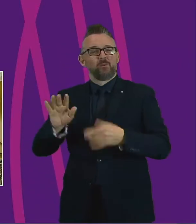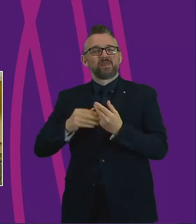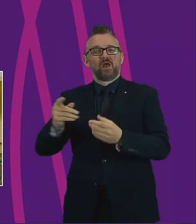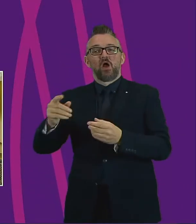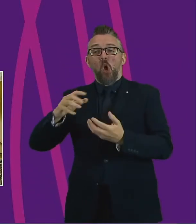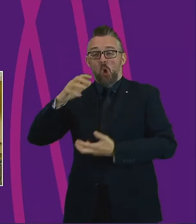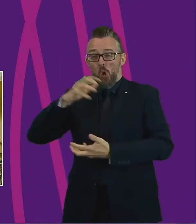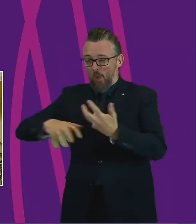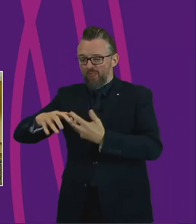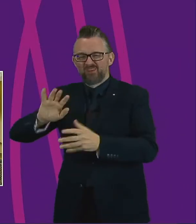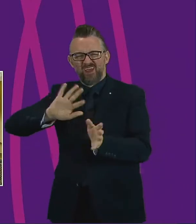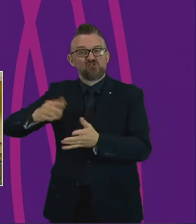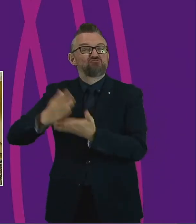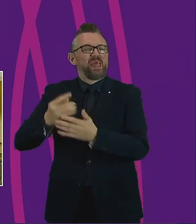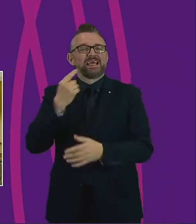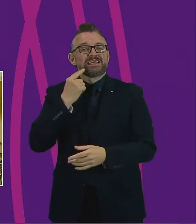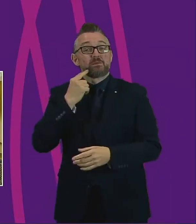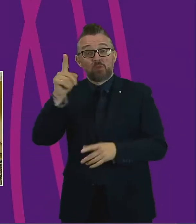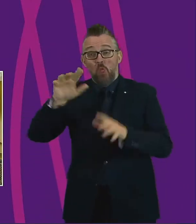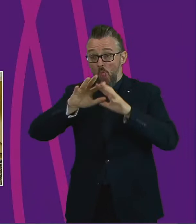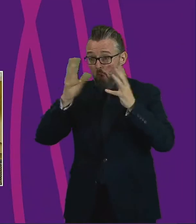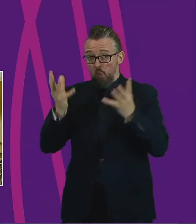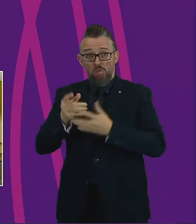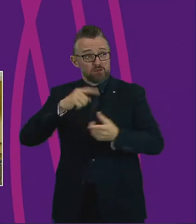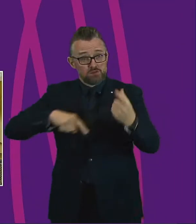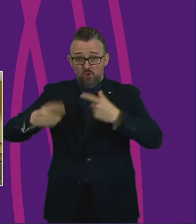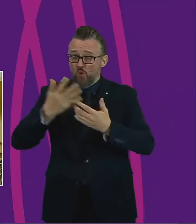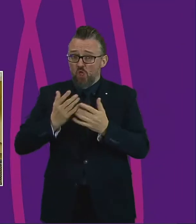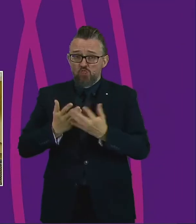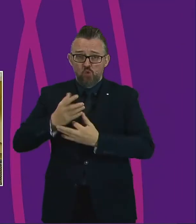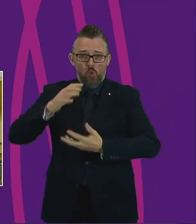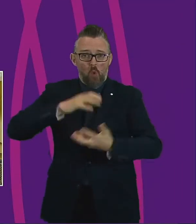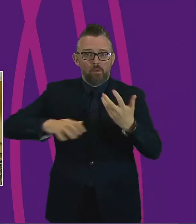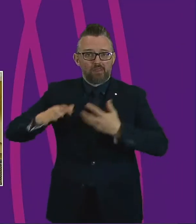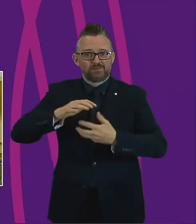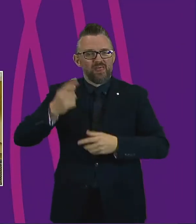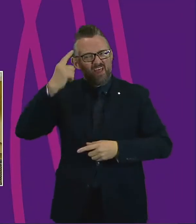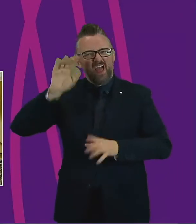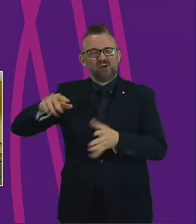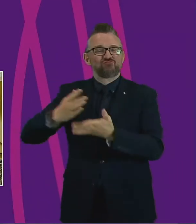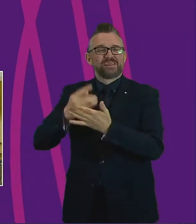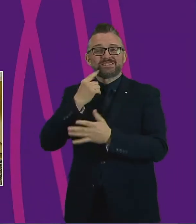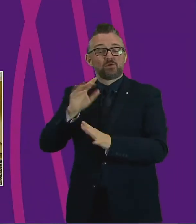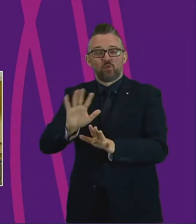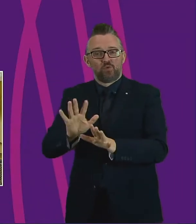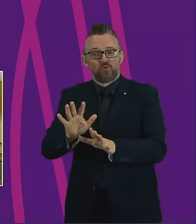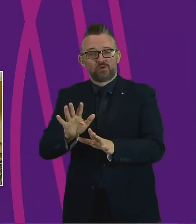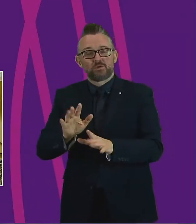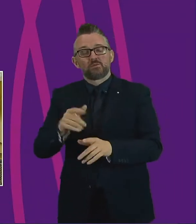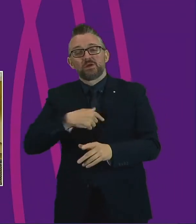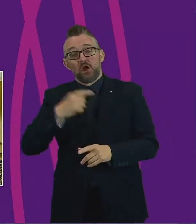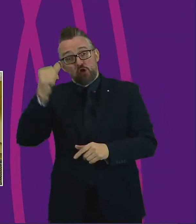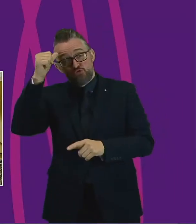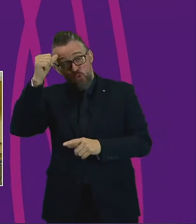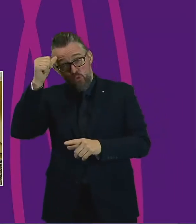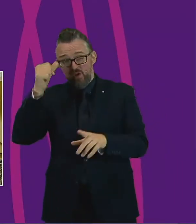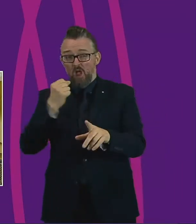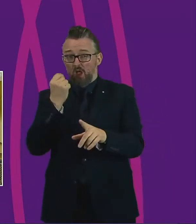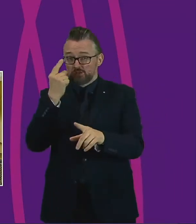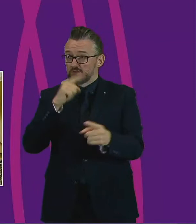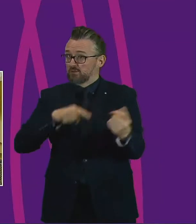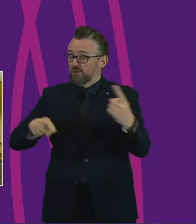issues that the entire world is trying to grapple its way through right now. And I absolutely recognise the stresses and the strains